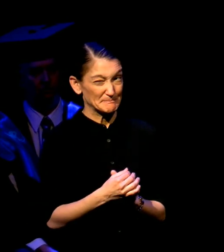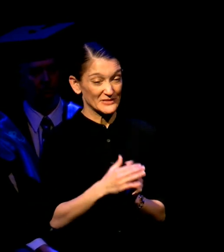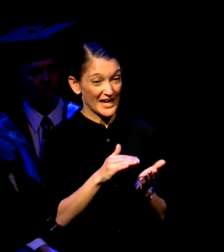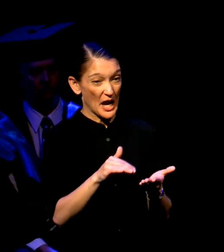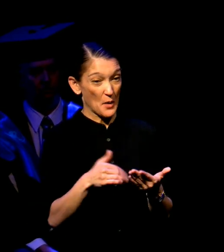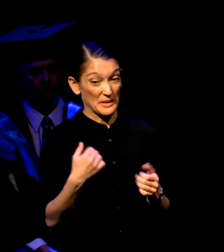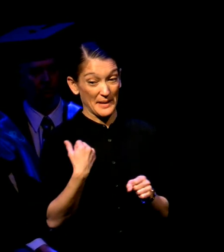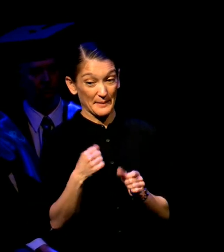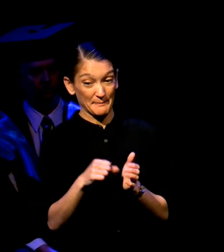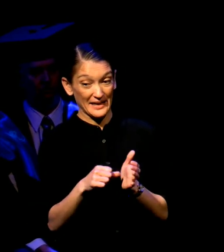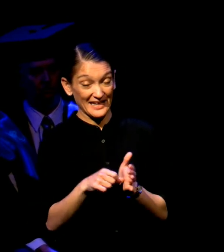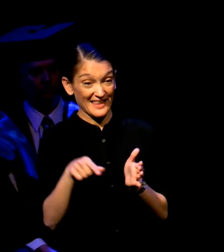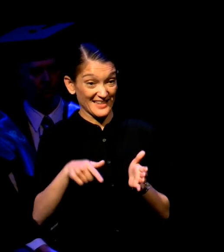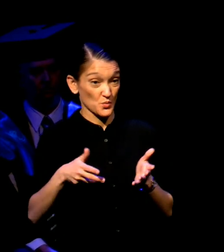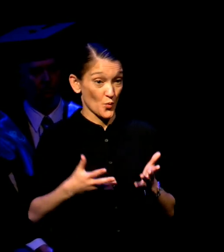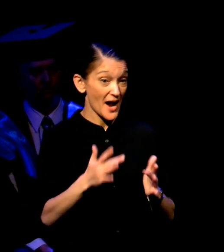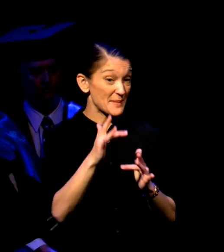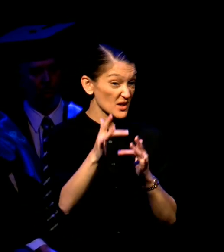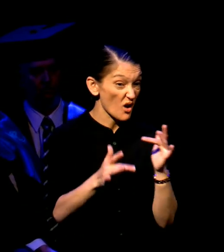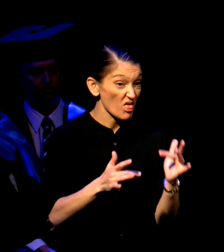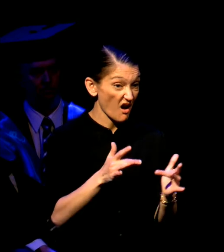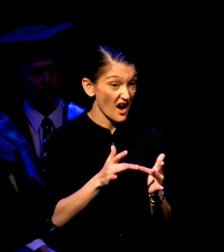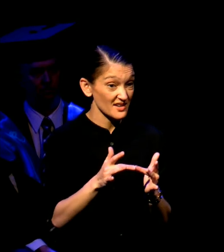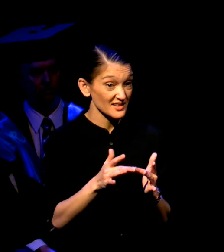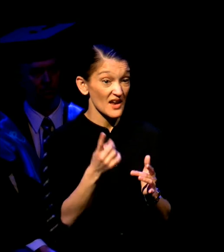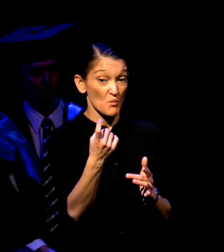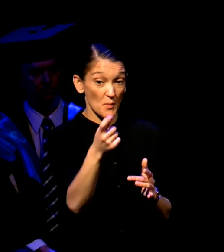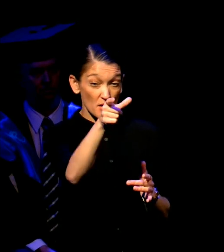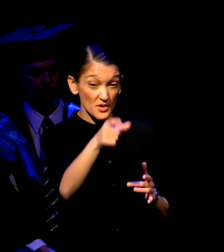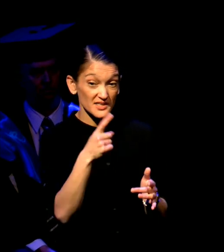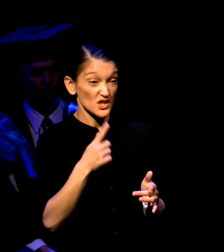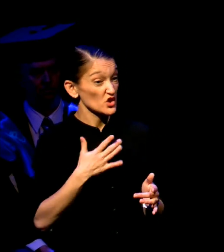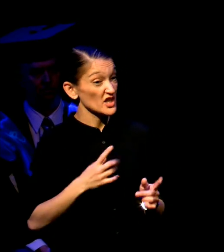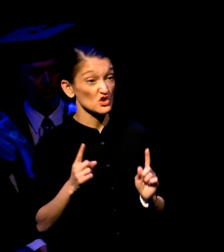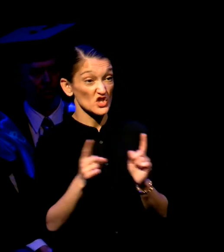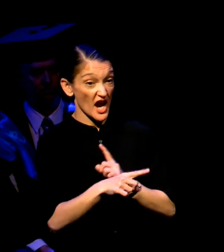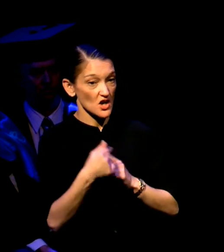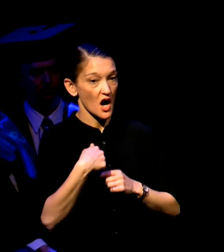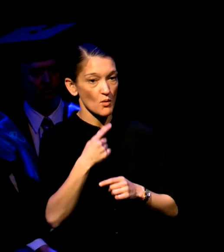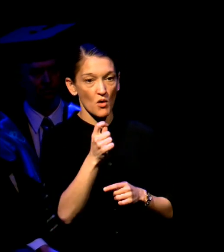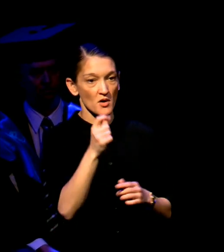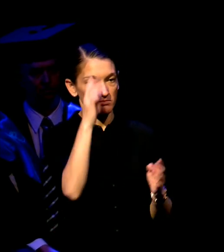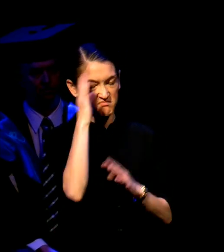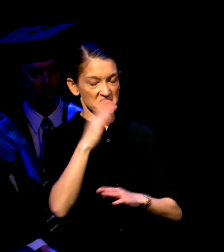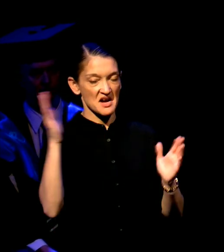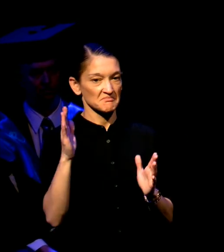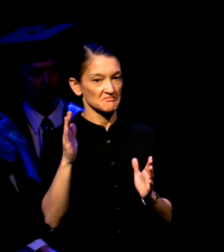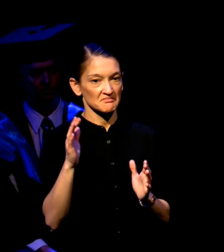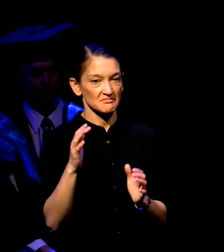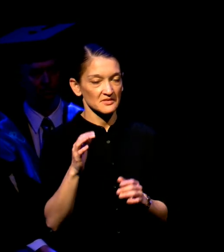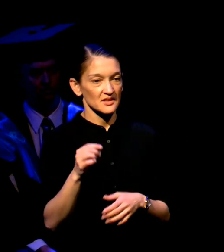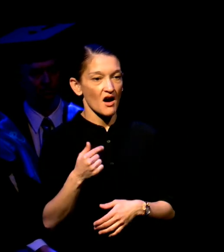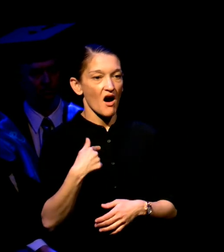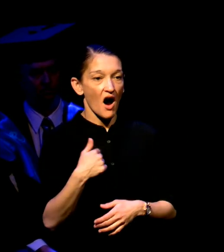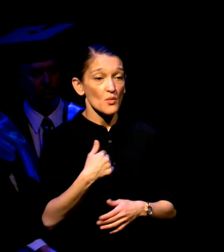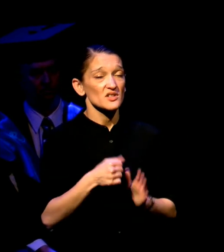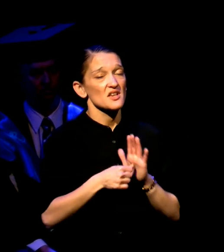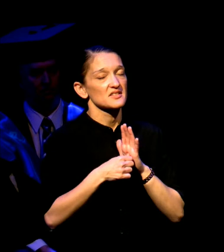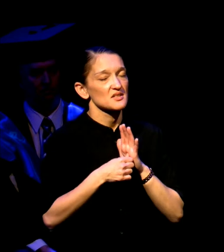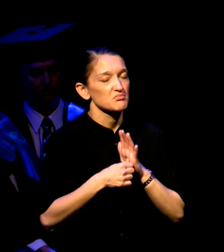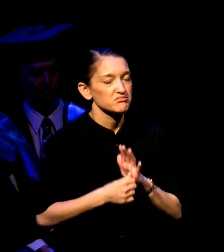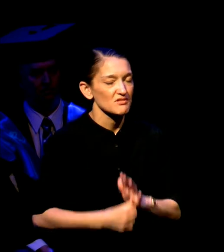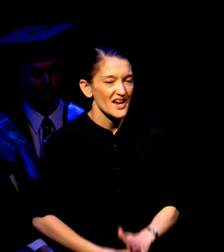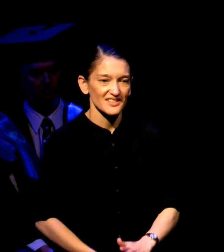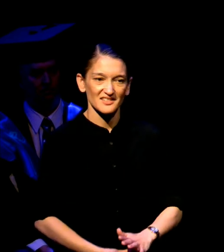world. And if one more person told me to pivot, I was going to lose it. I was gutted, depressed, and completely